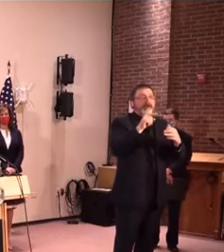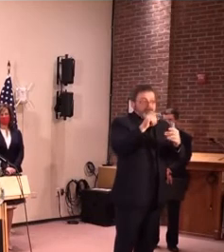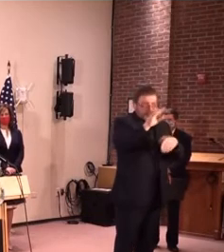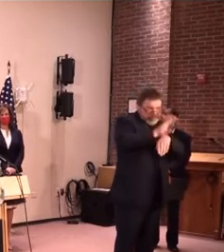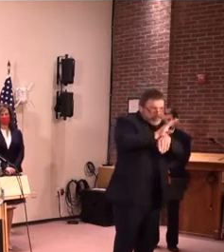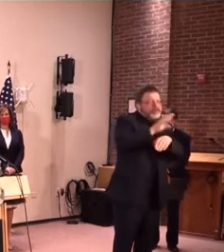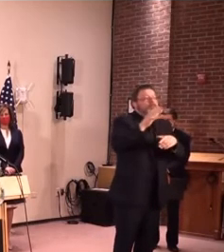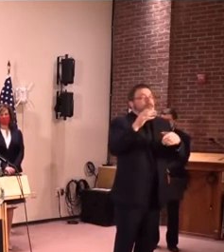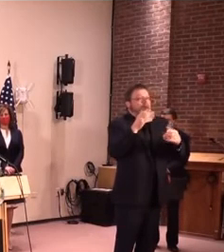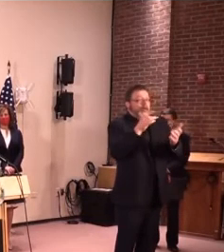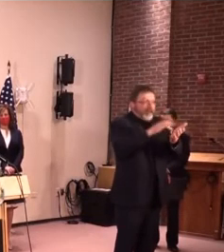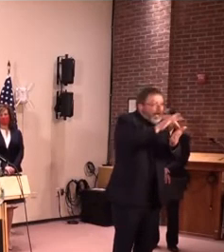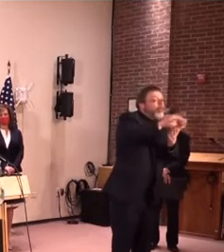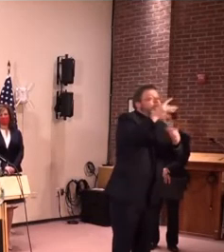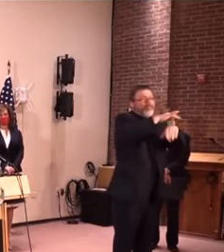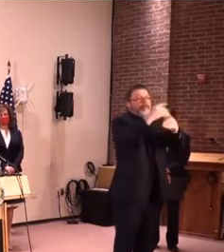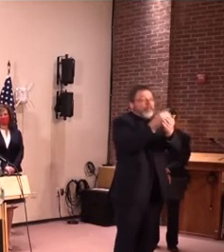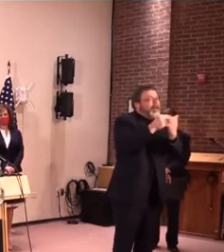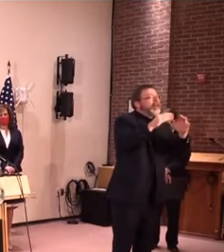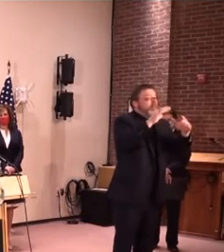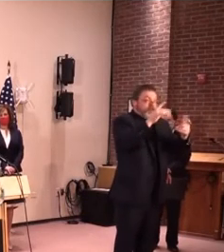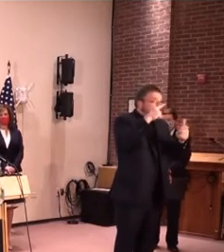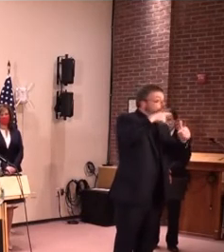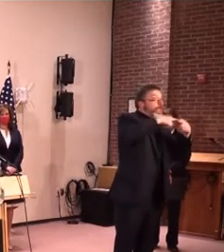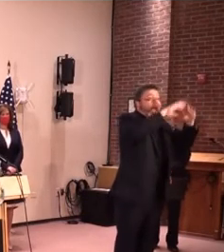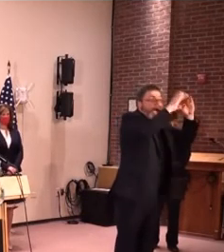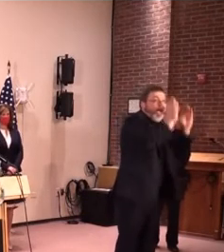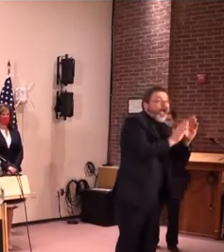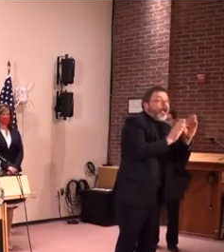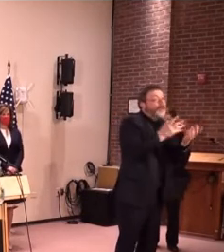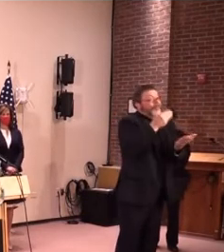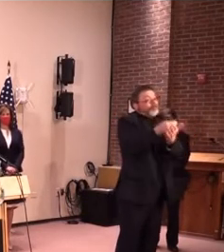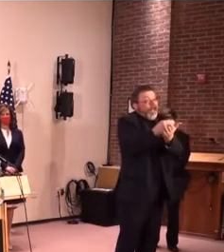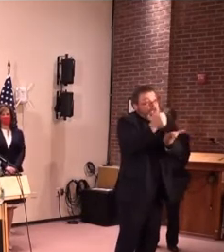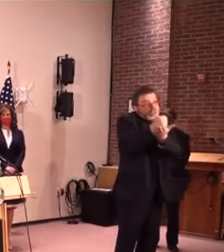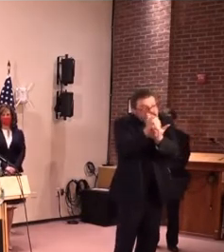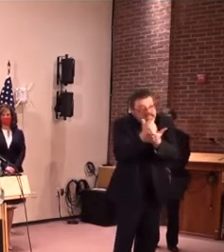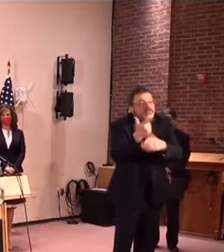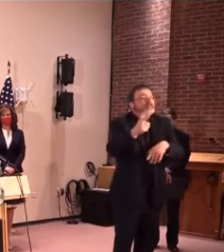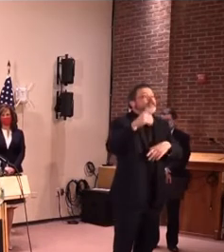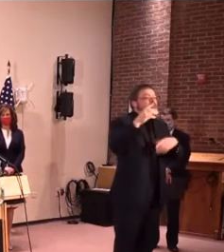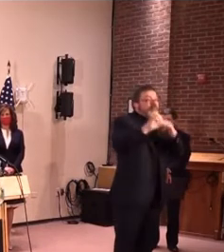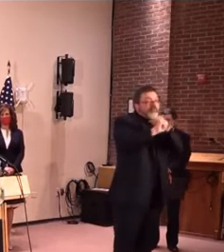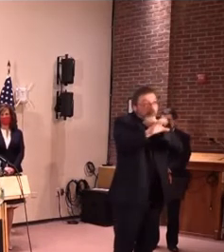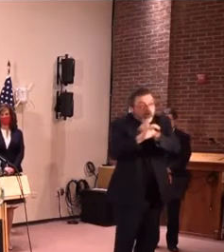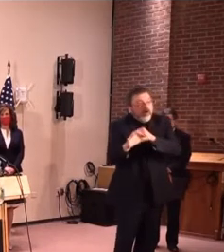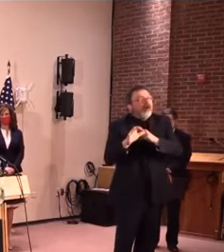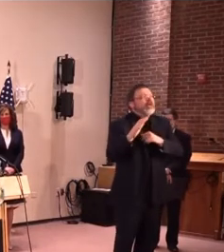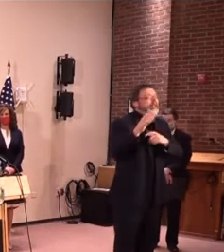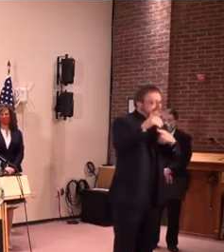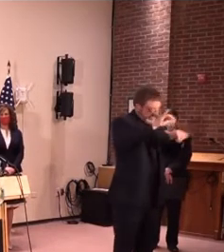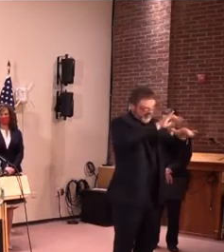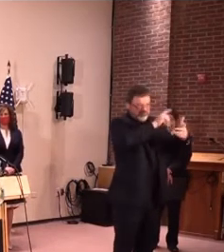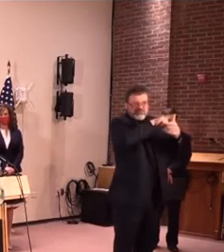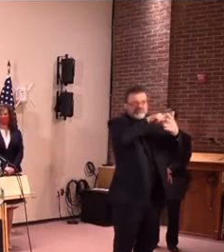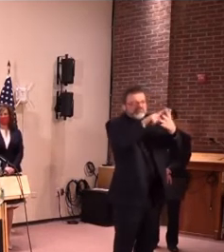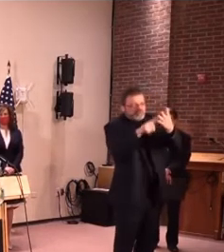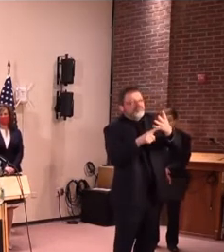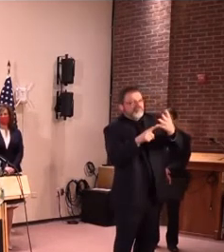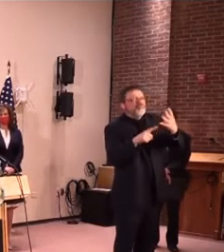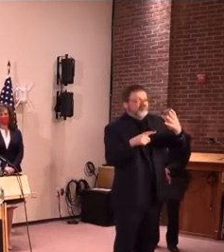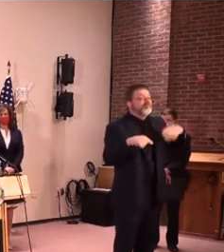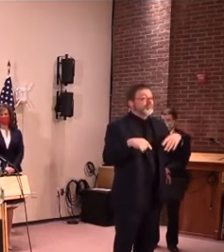help renters, technical assistance for business owners trying to work their way through this crisis, an in-state focused